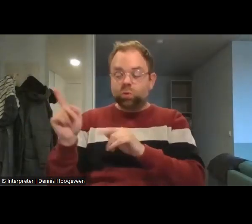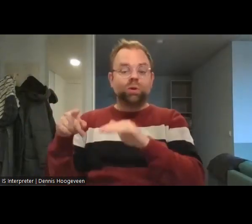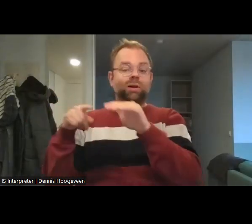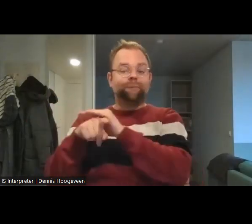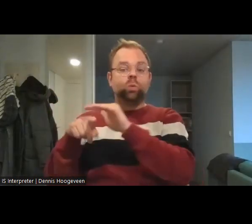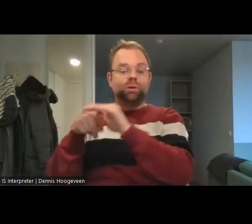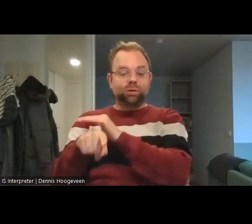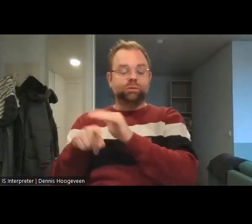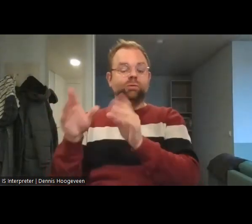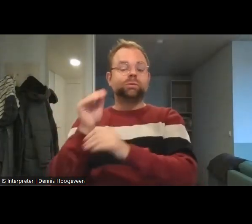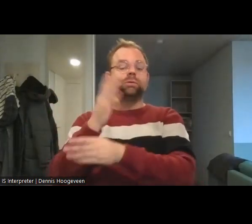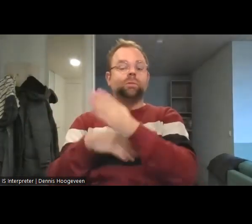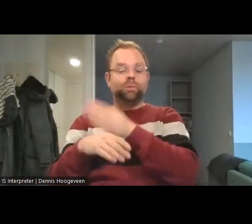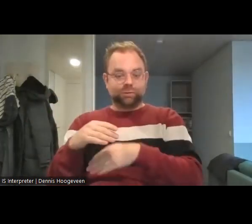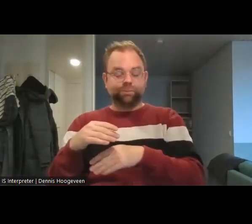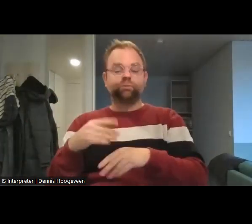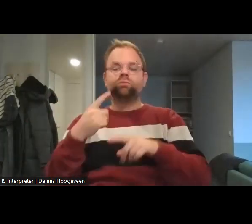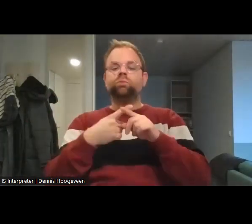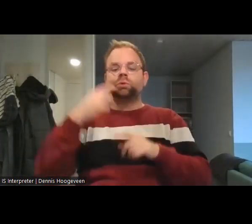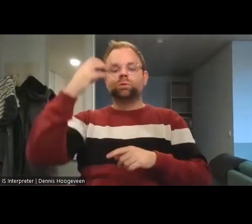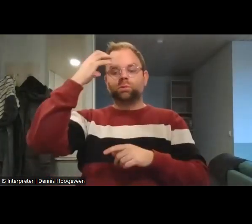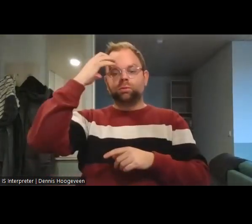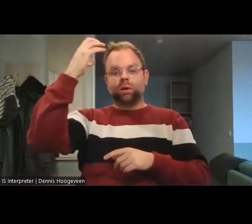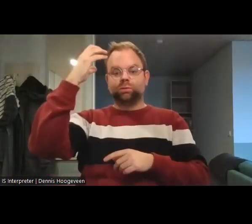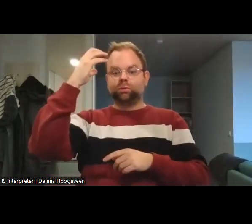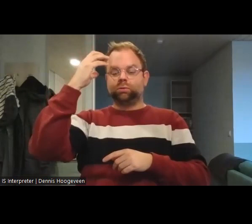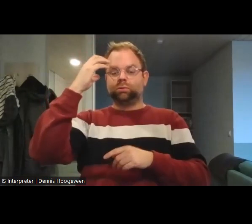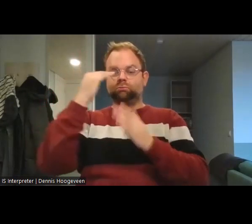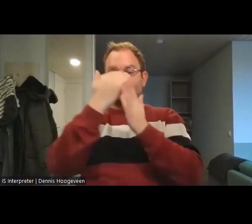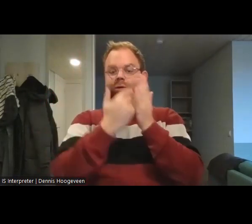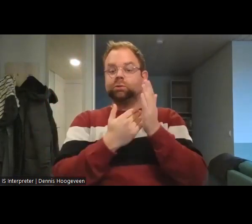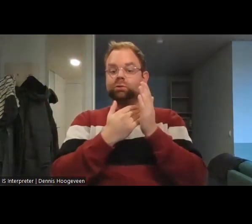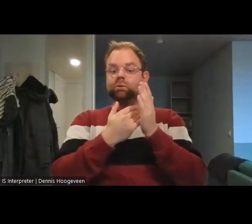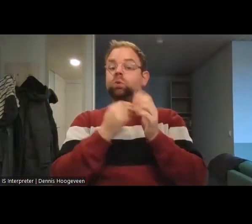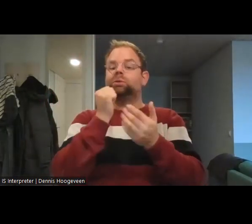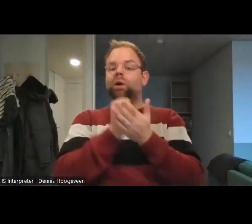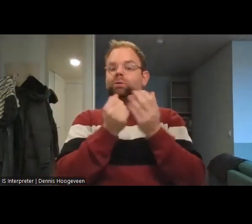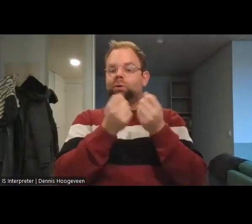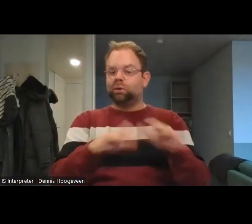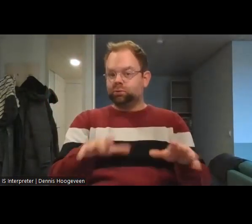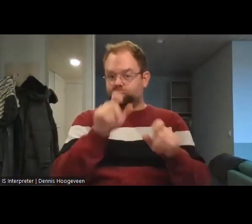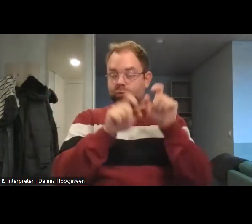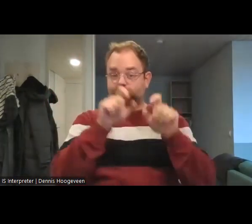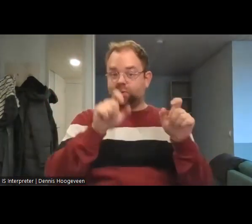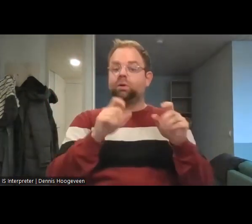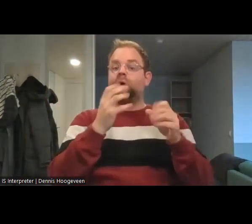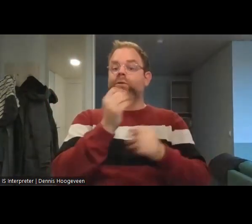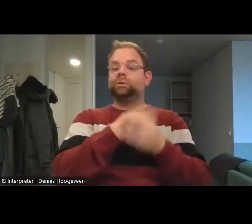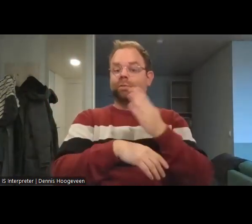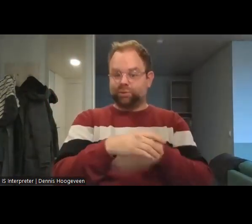We have run five, if I'm not wrong, or 4 previous